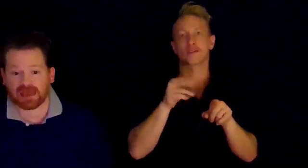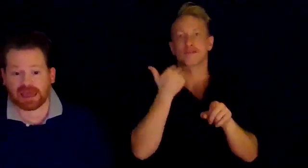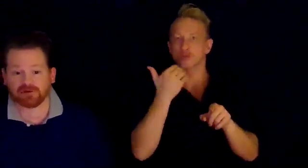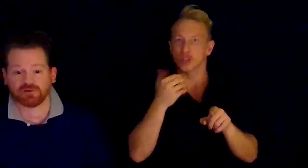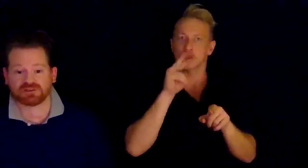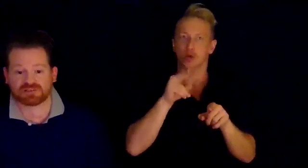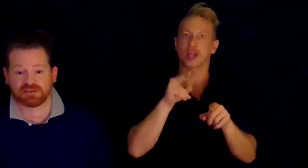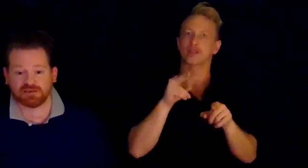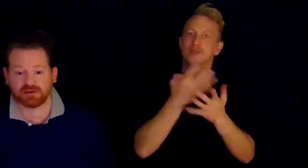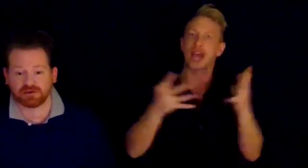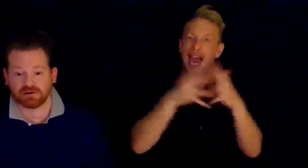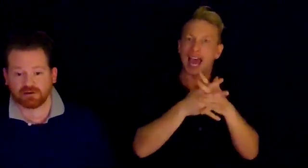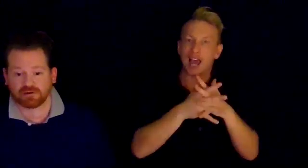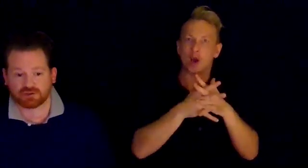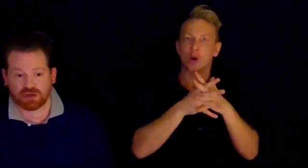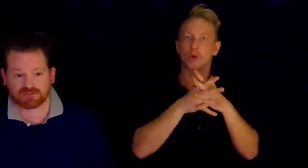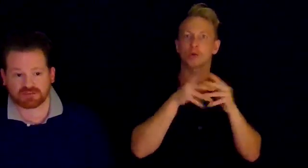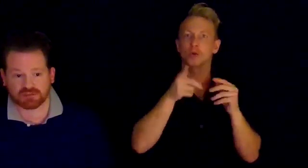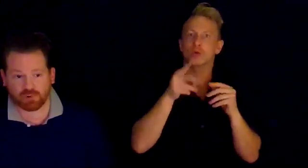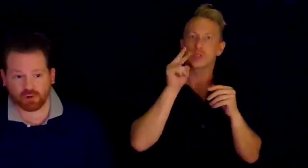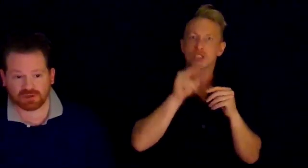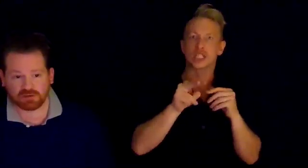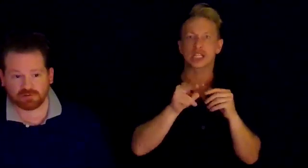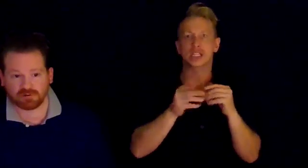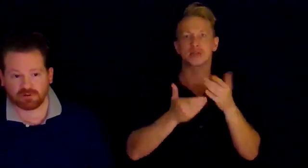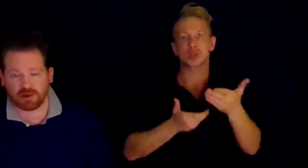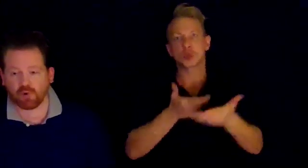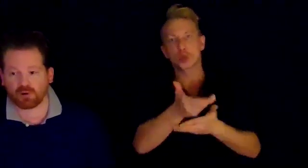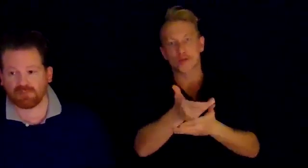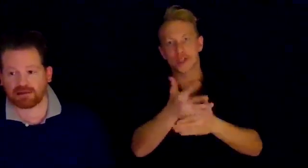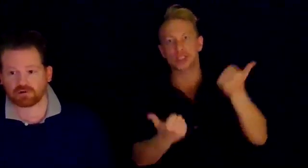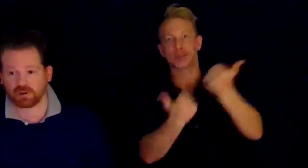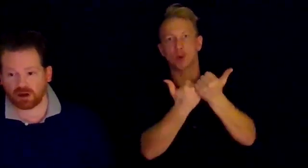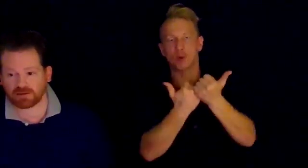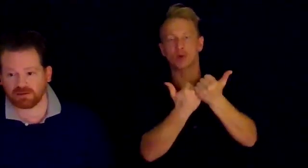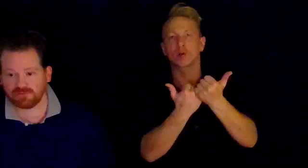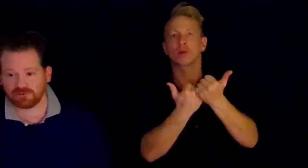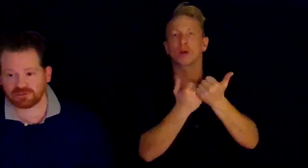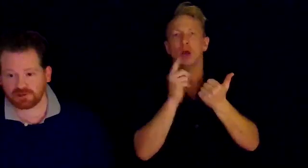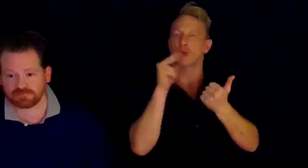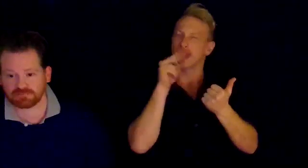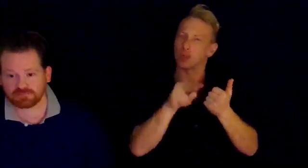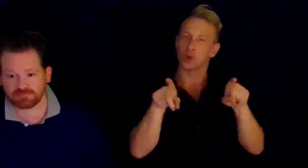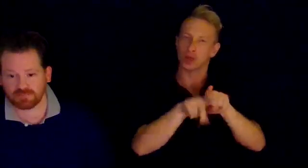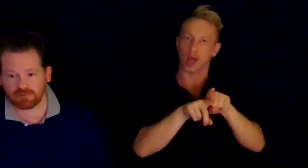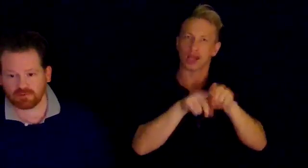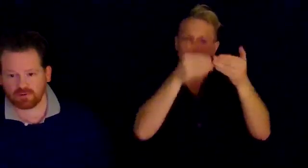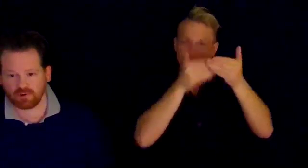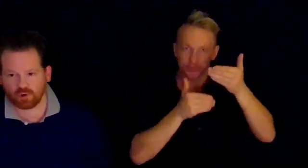working out how you see services supporting you and what may look like in the future.